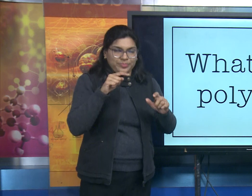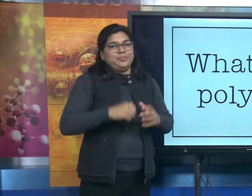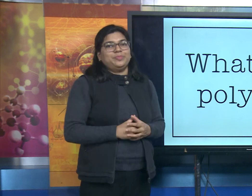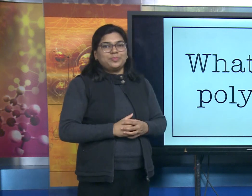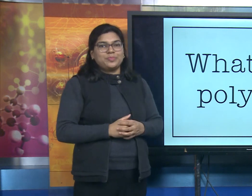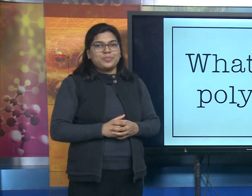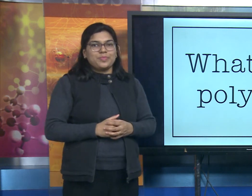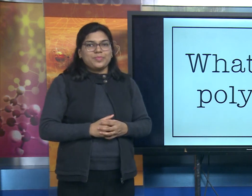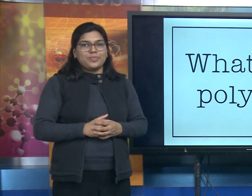this name.